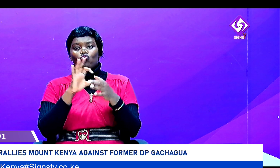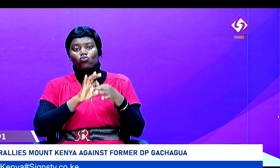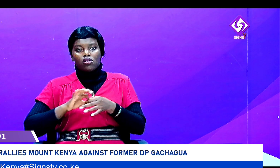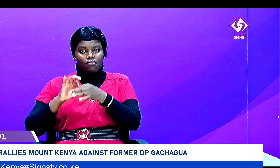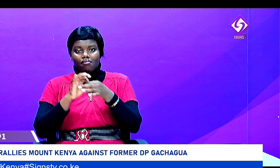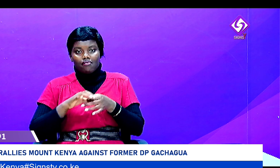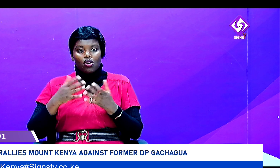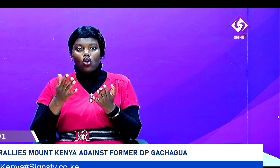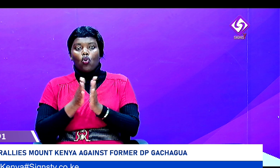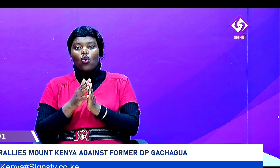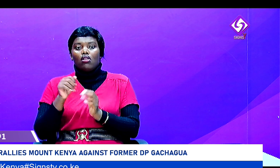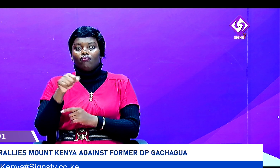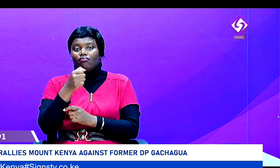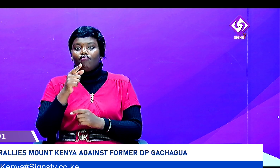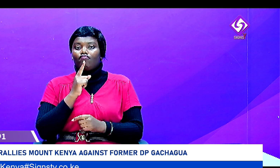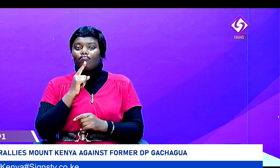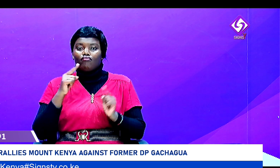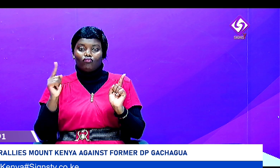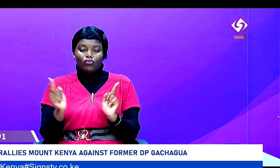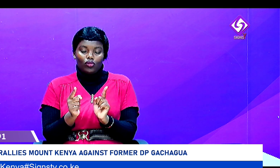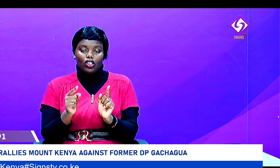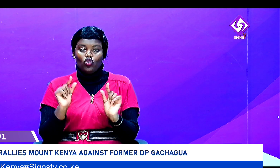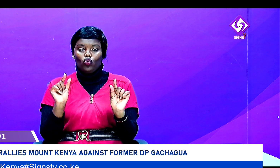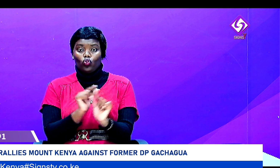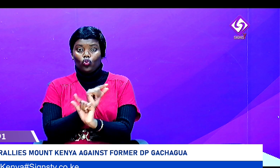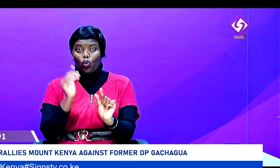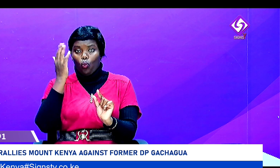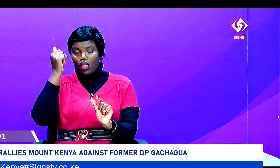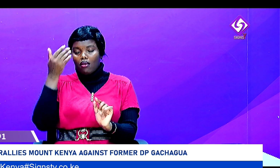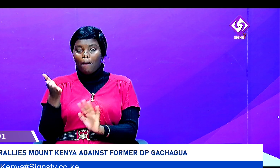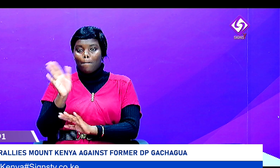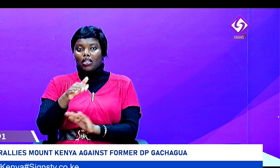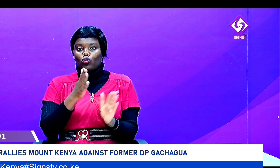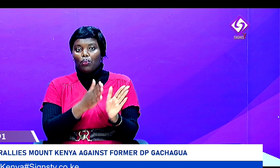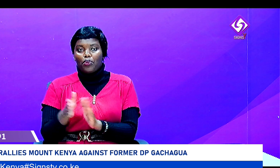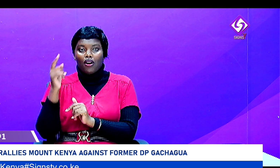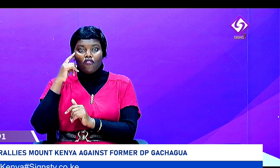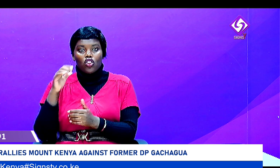and prepare for his Democracy for the Citizen Party, DCP,